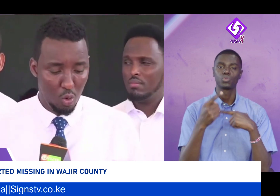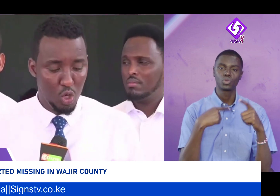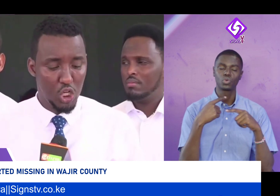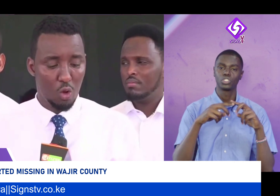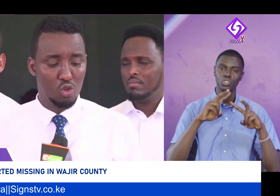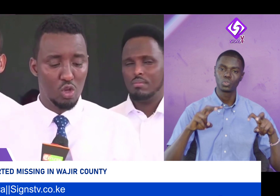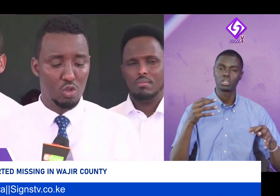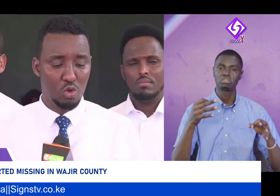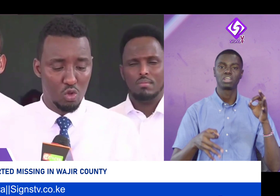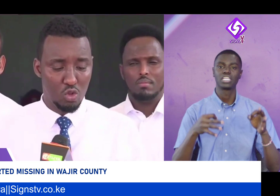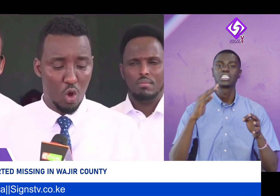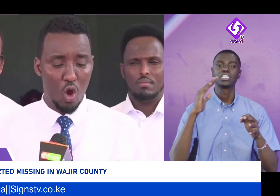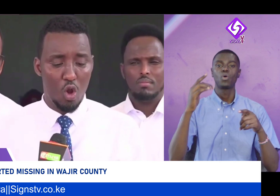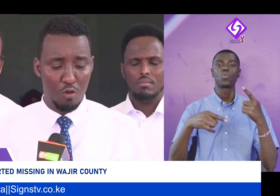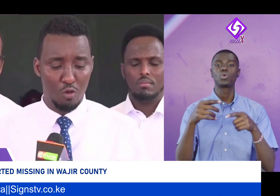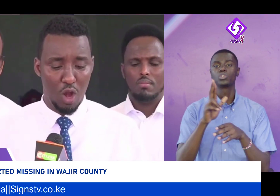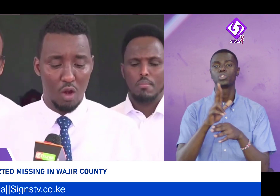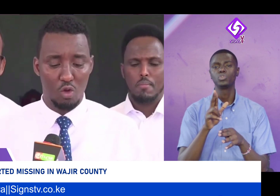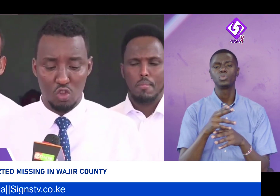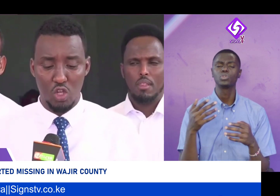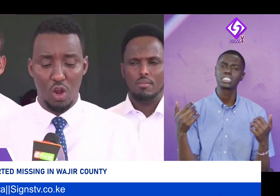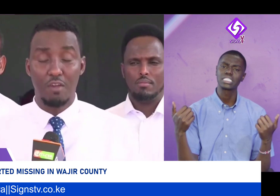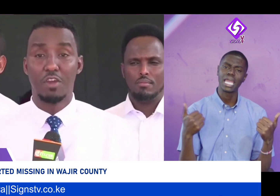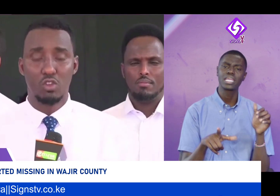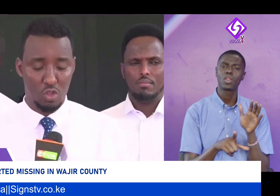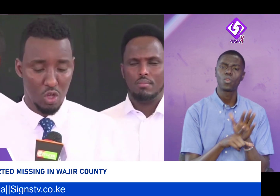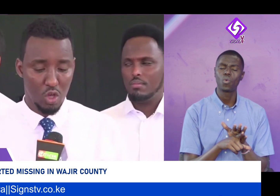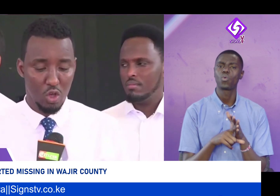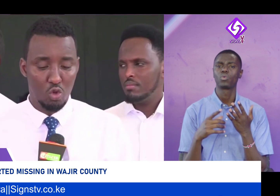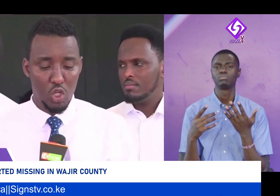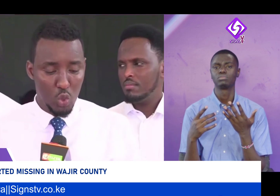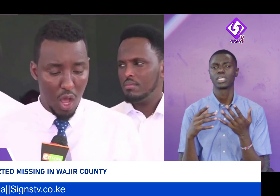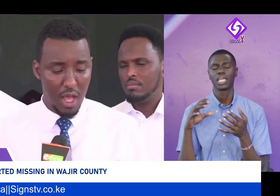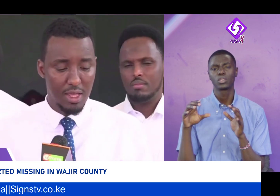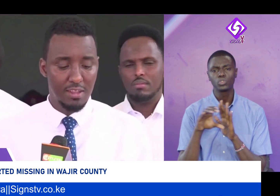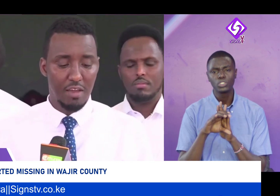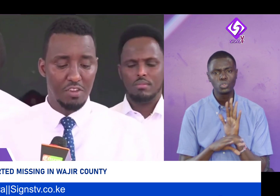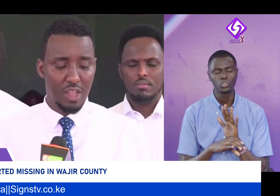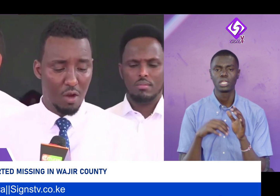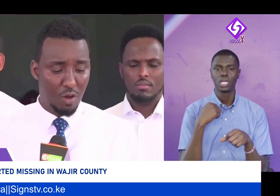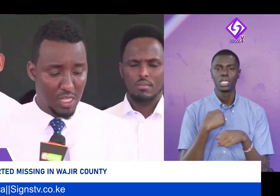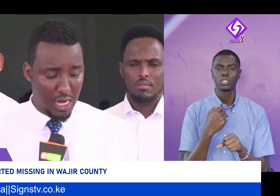shall continue to use all lawful and constitutional avenues to ensure safe return of our sons.